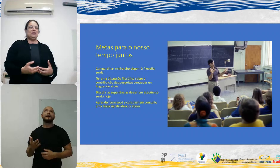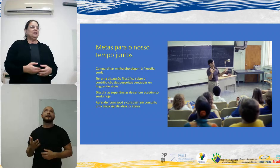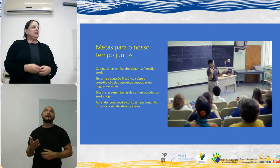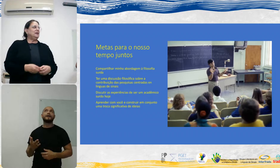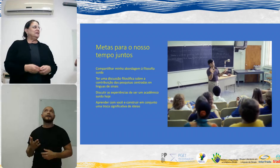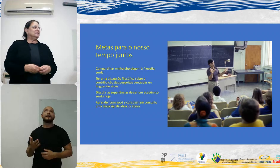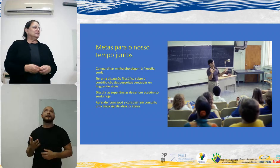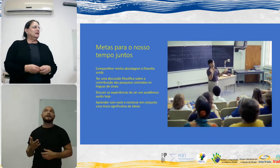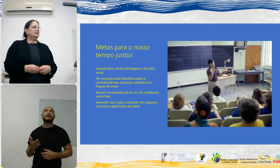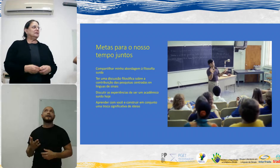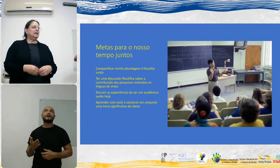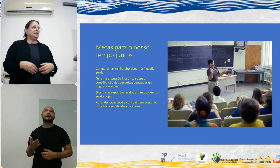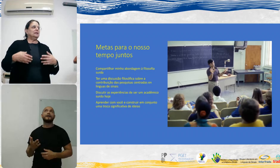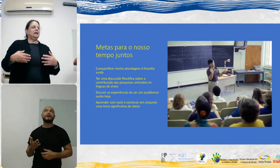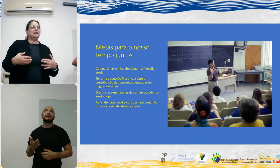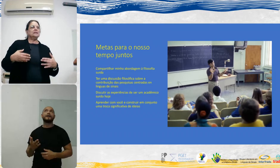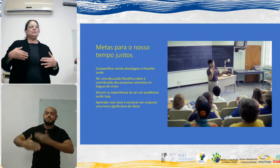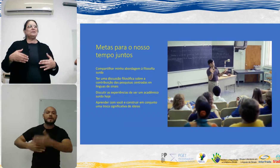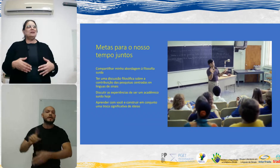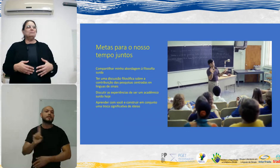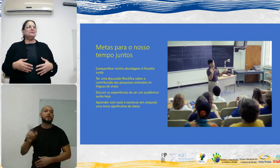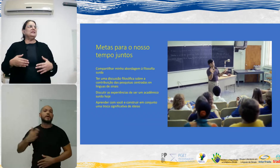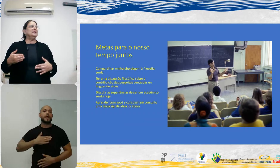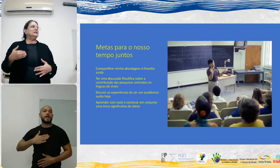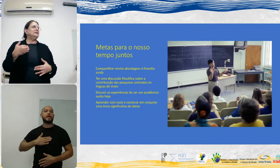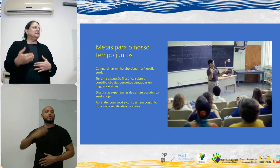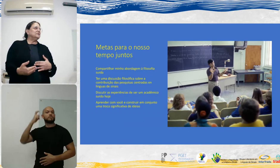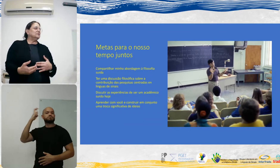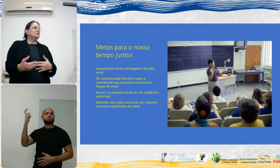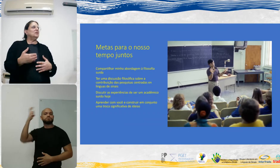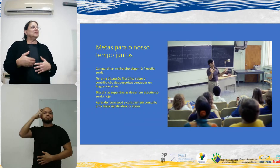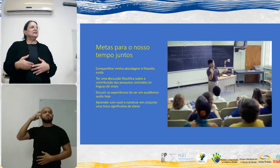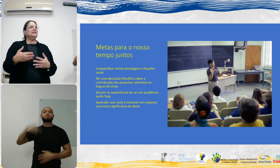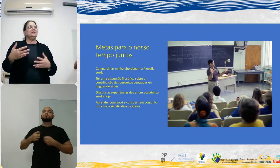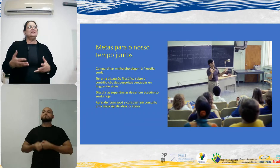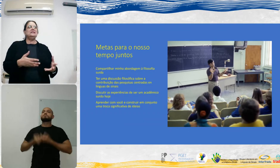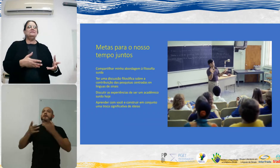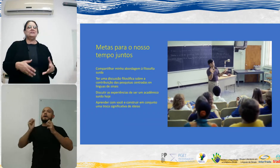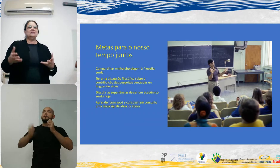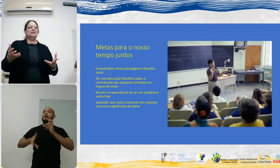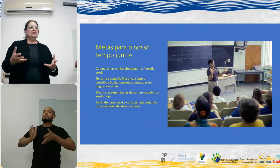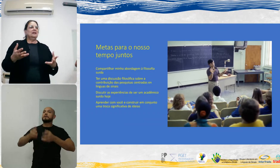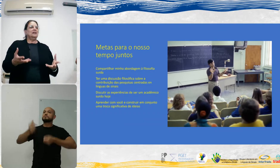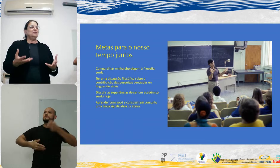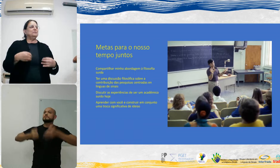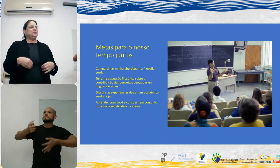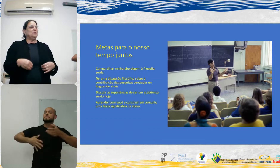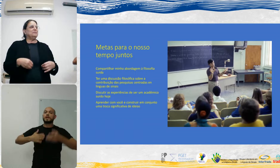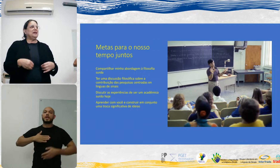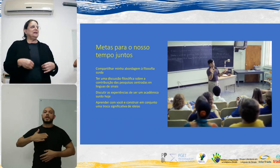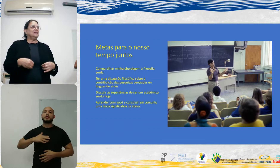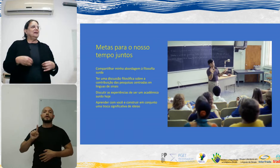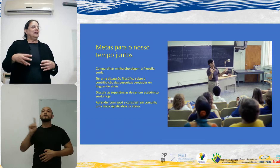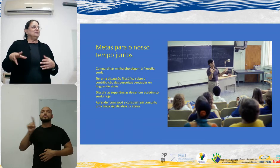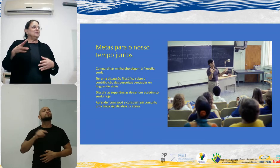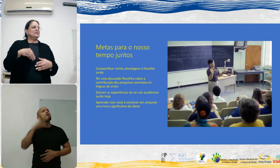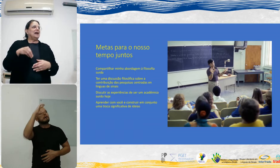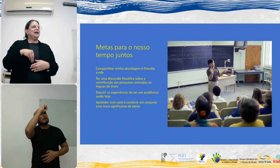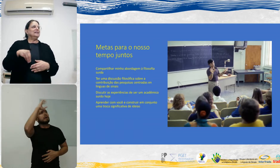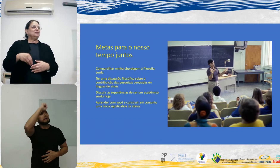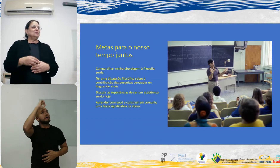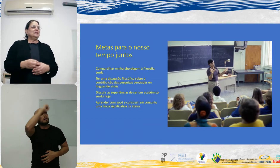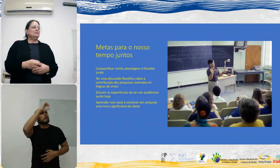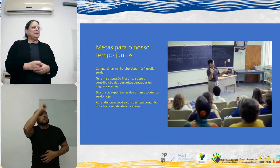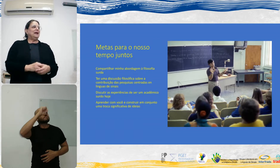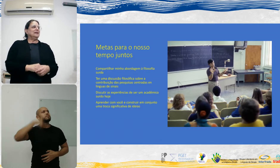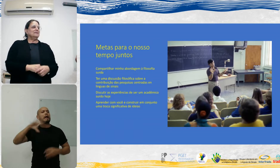process. It's not like the expert comes in and gives a talk and then leaves, and you absorb that and you just add